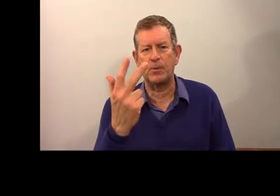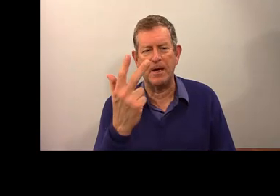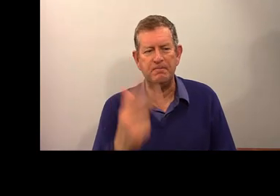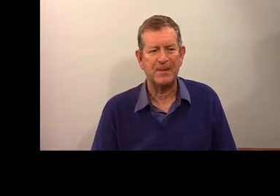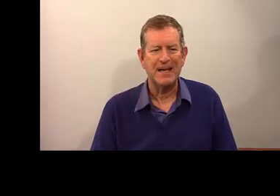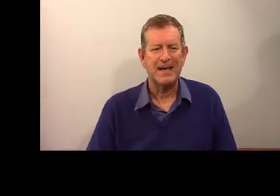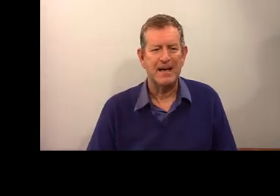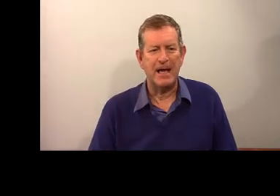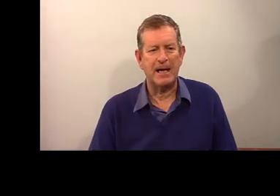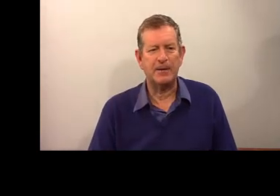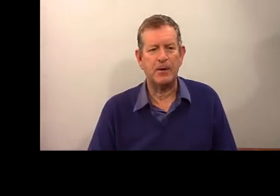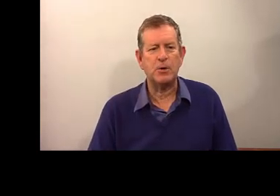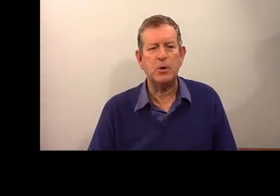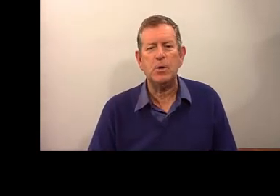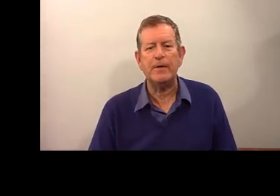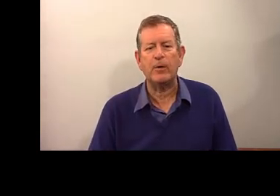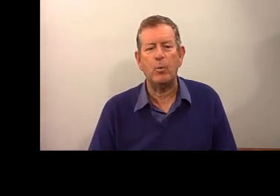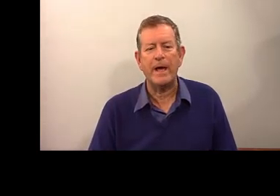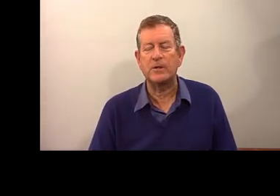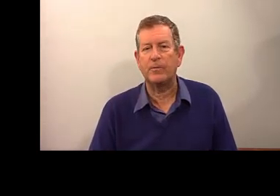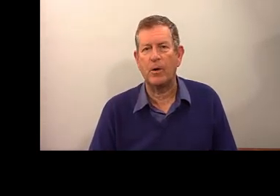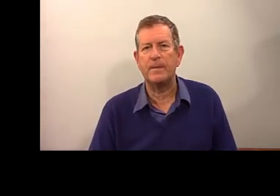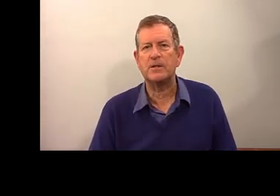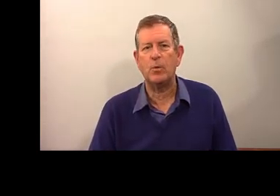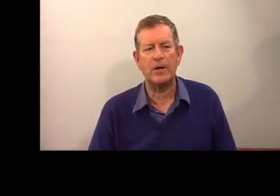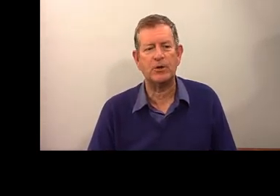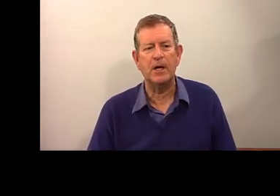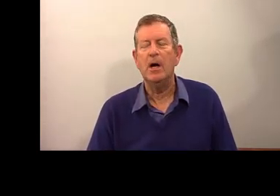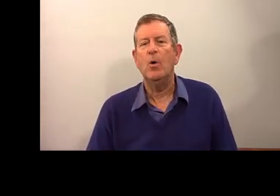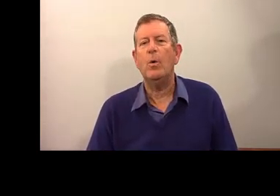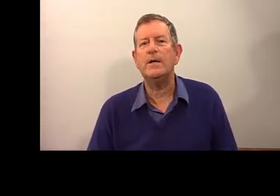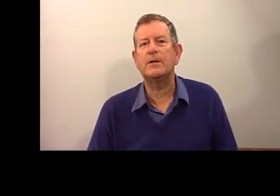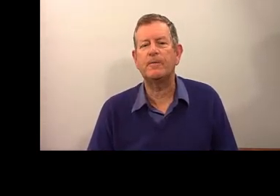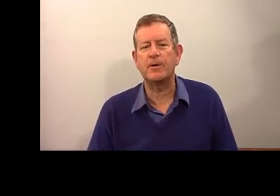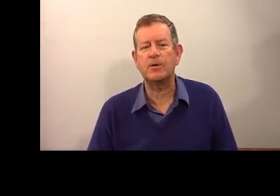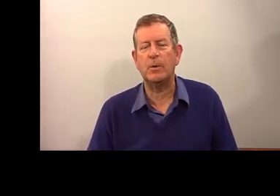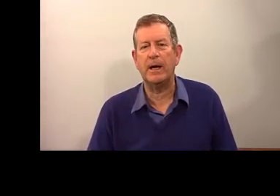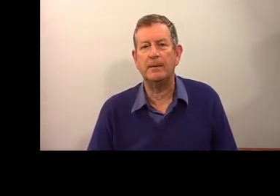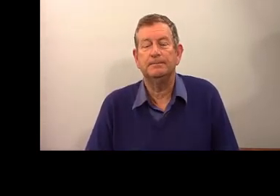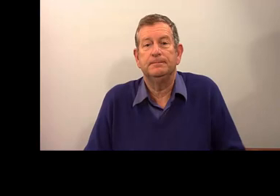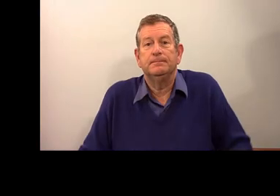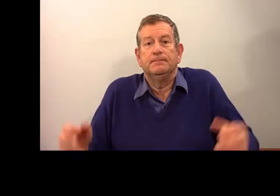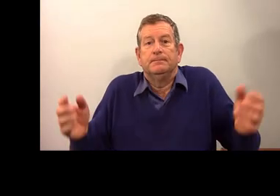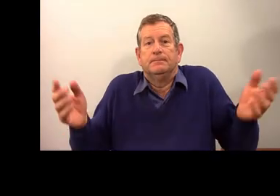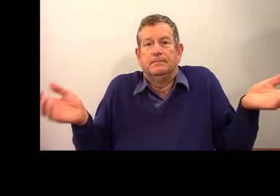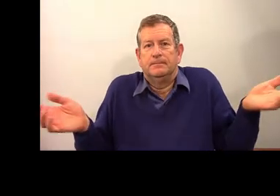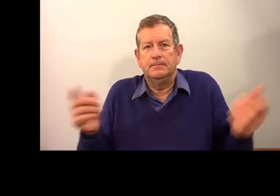number 3. And there are two different ways to form this question. What is the first way?